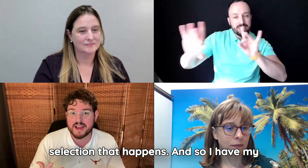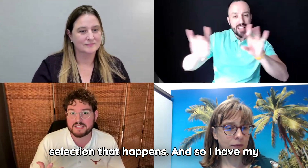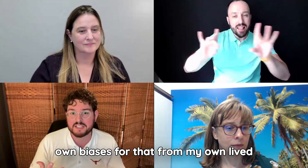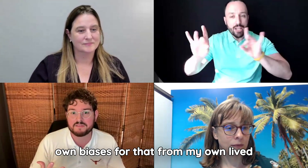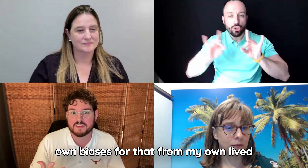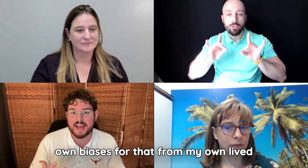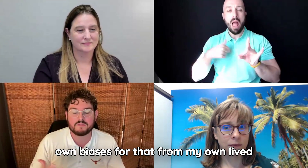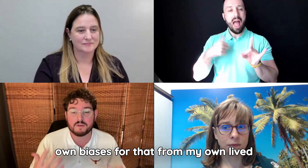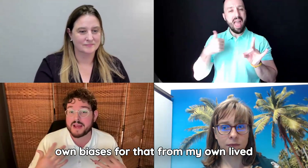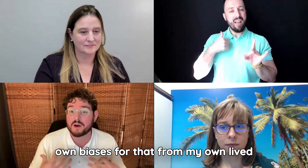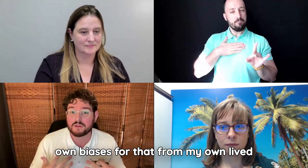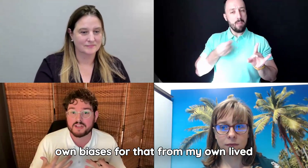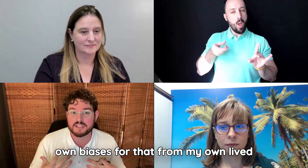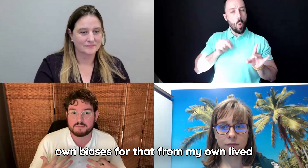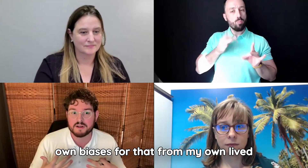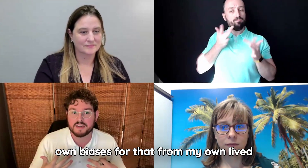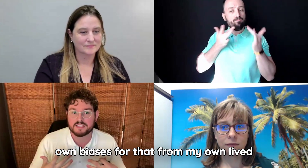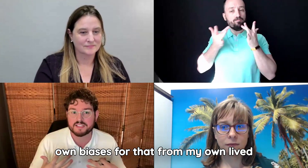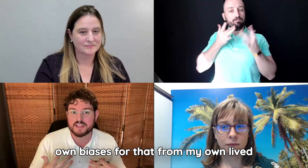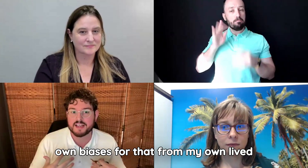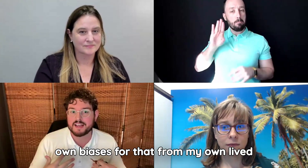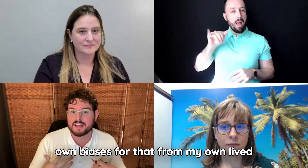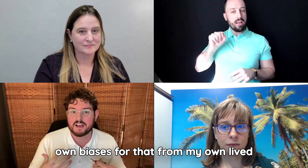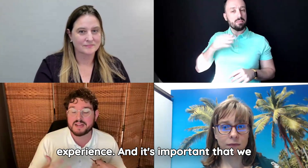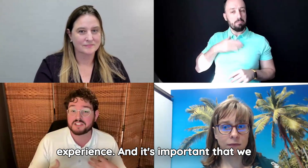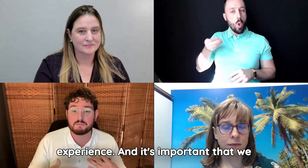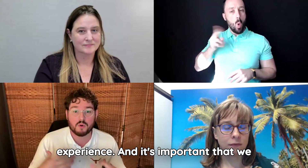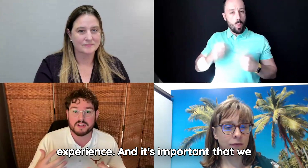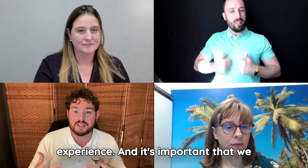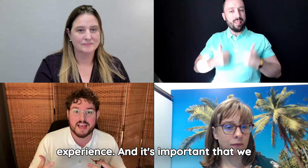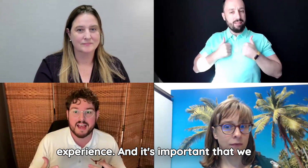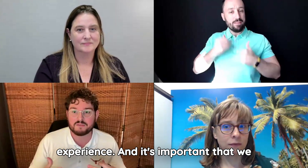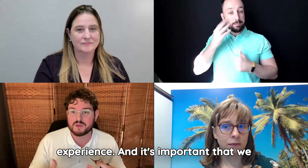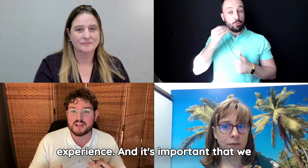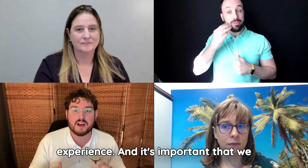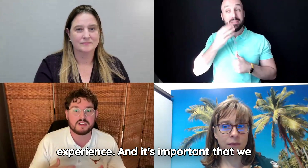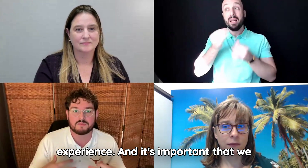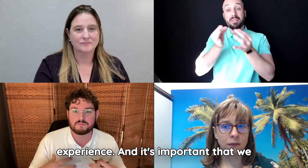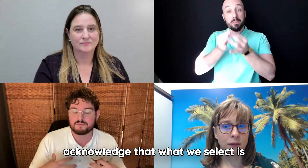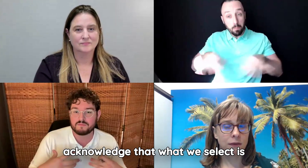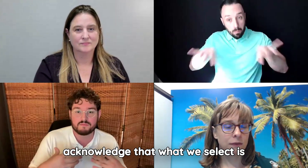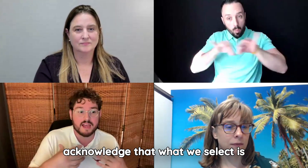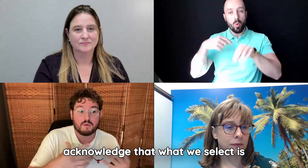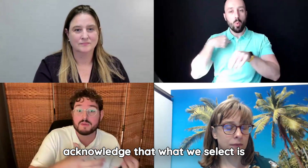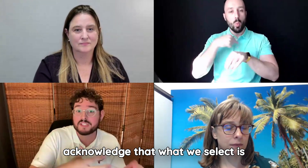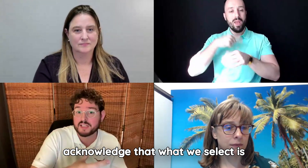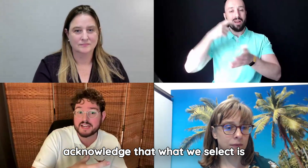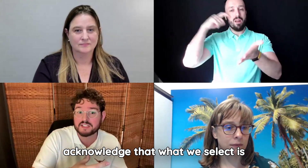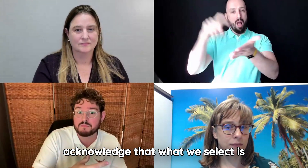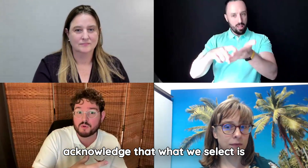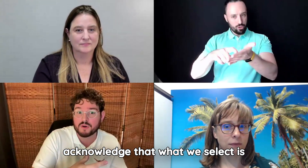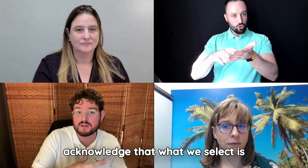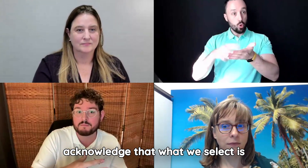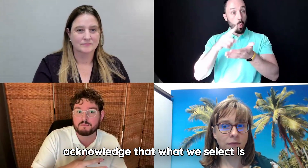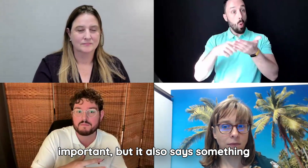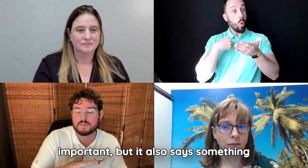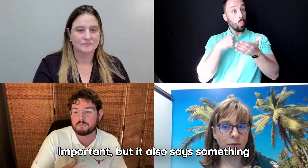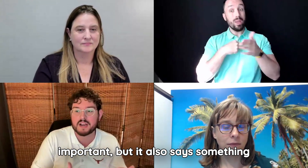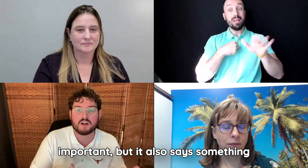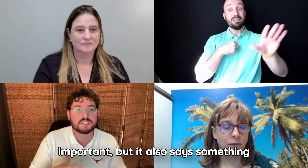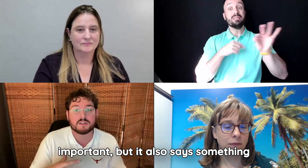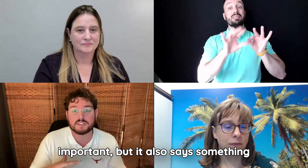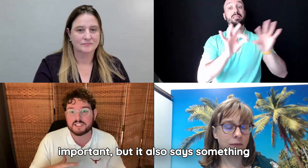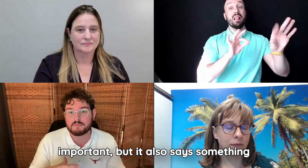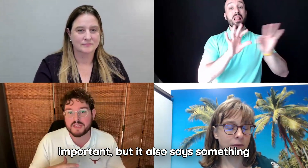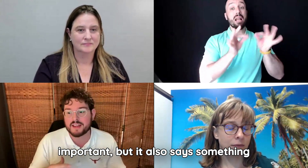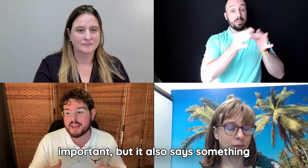my own biases for that from my own lived experience. And it's important that we acknowledge that what we select is important,